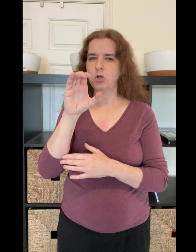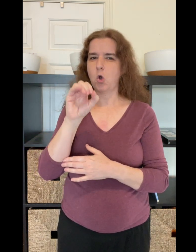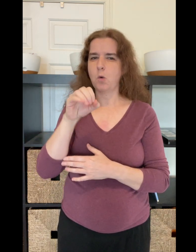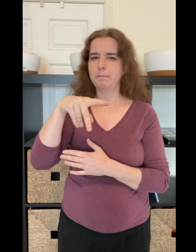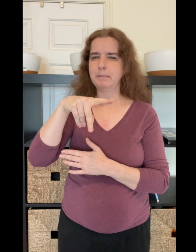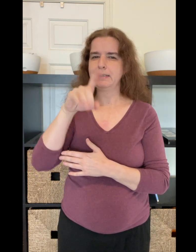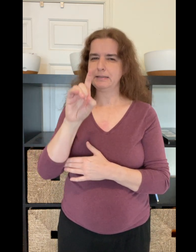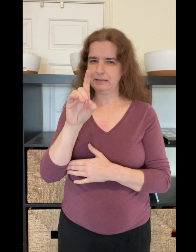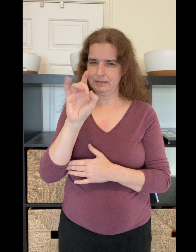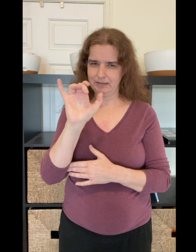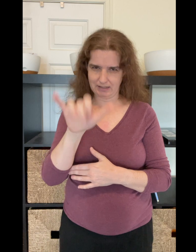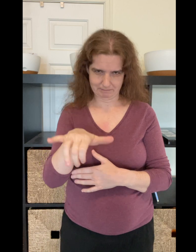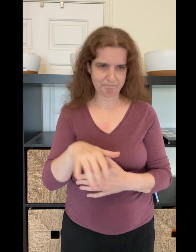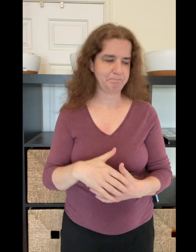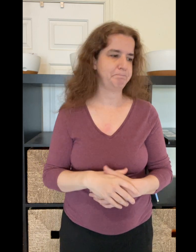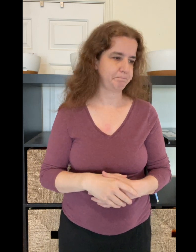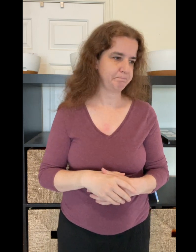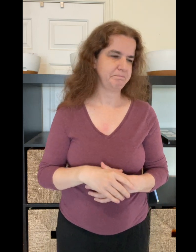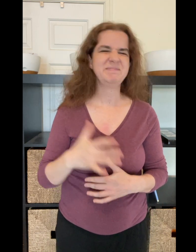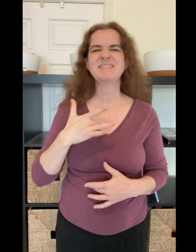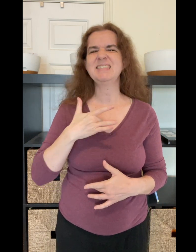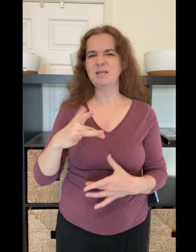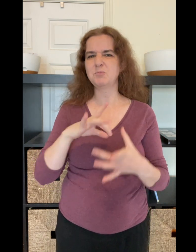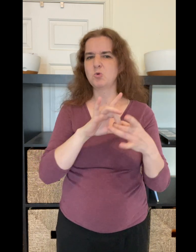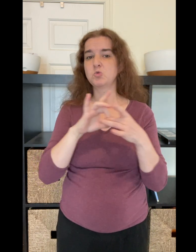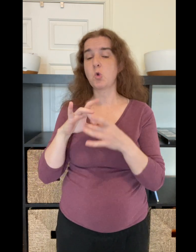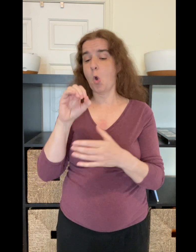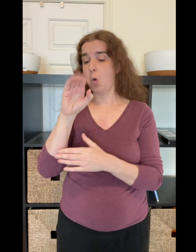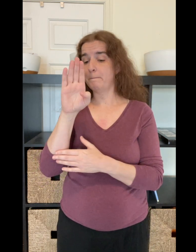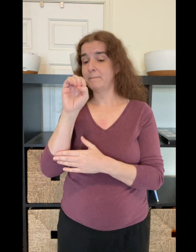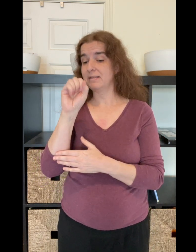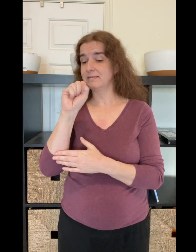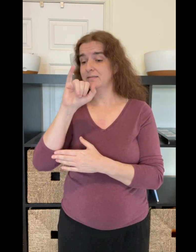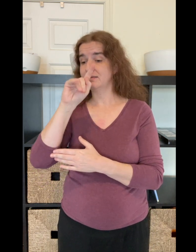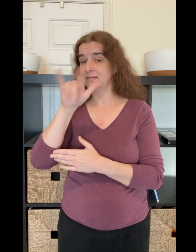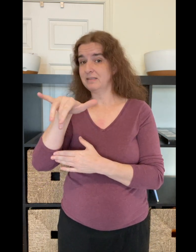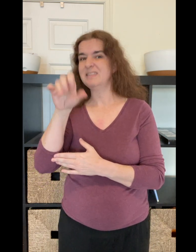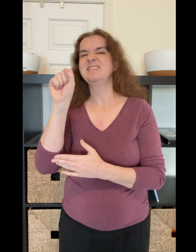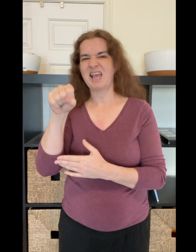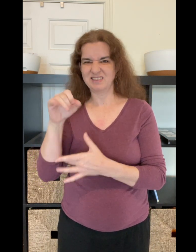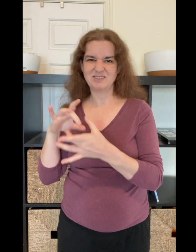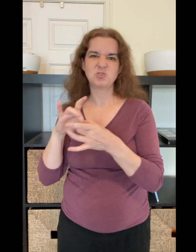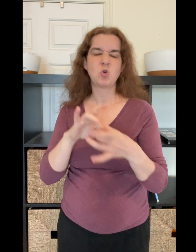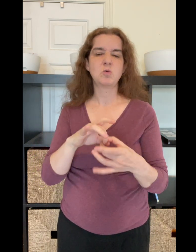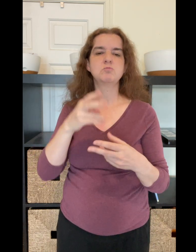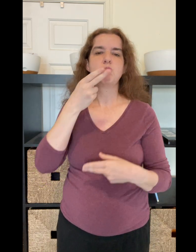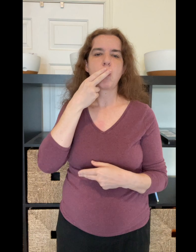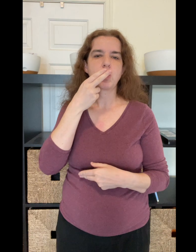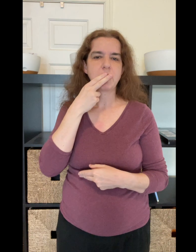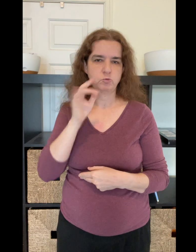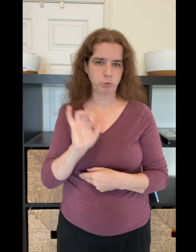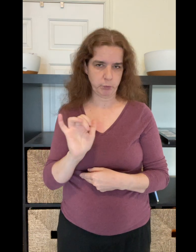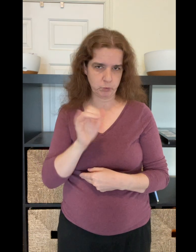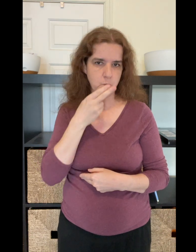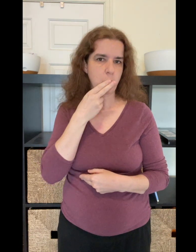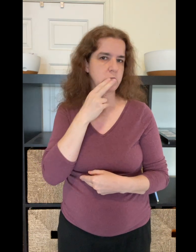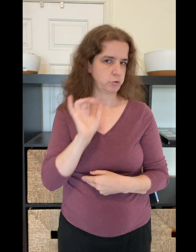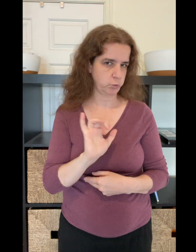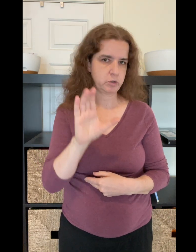breathing problems, COPD. They tend to be related with obesity, all of those things. And with